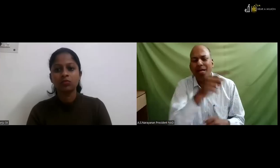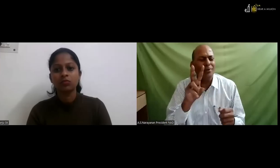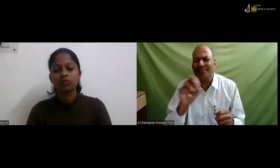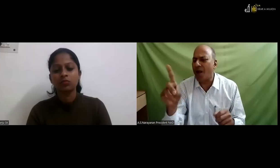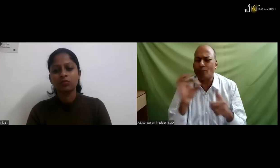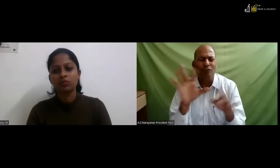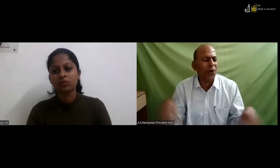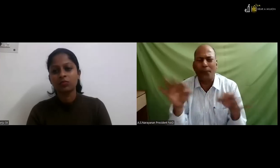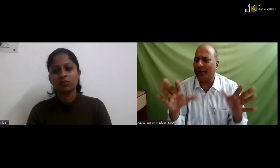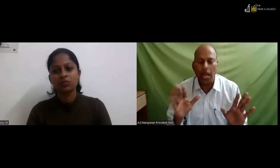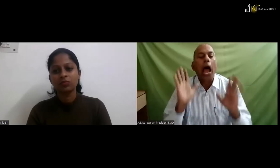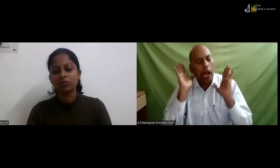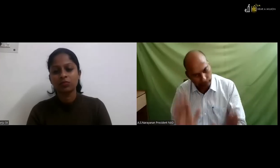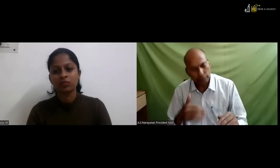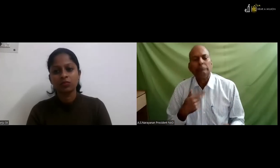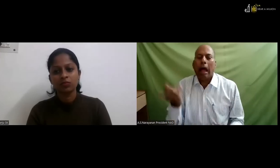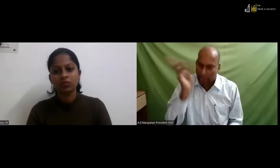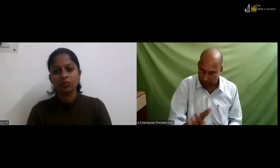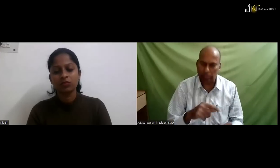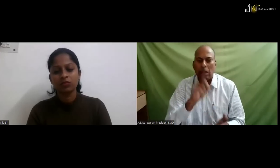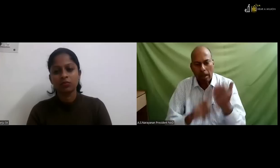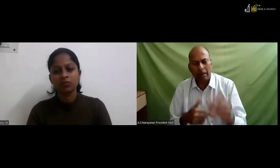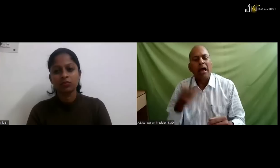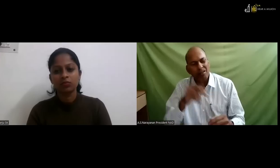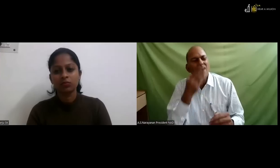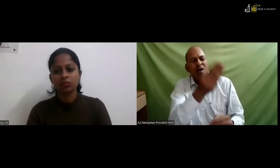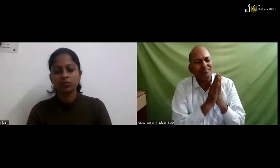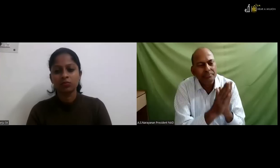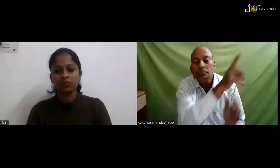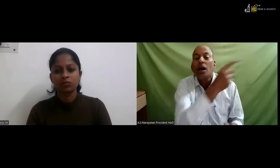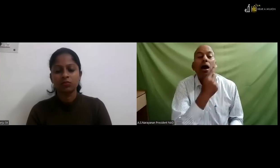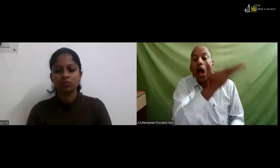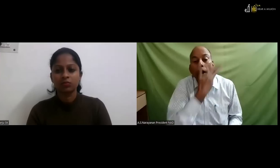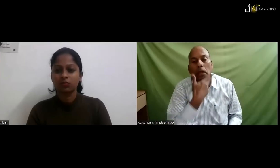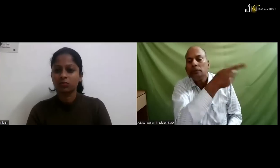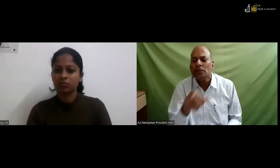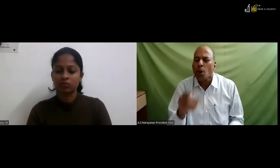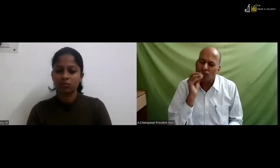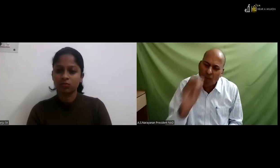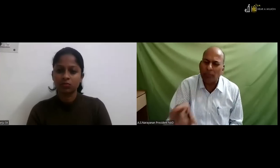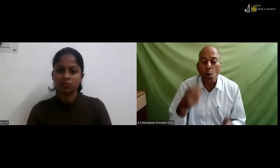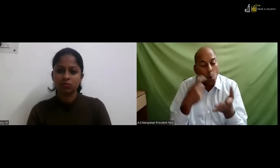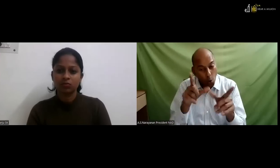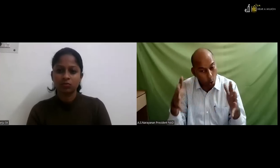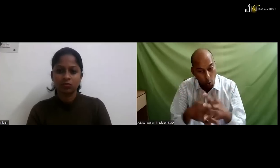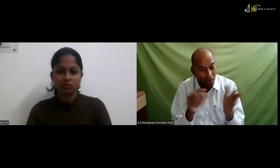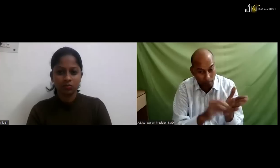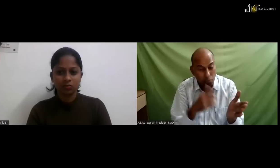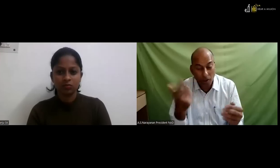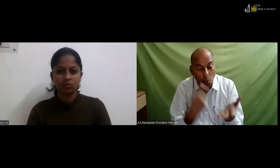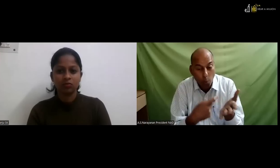later. So it was like 1 week passed away, but we still didn't get the information. So I again requested